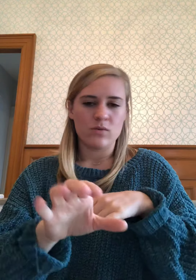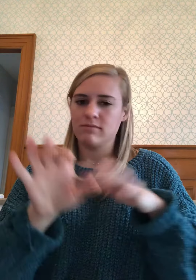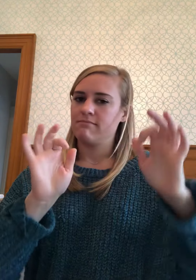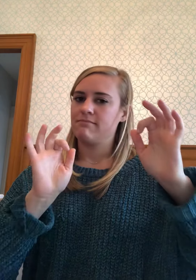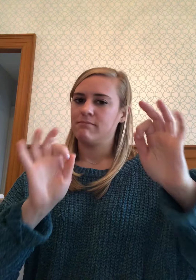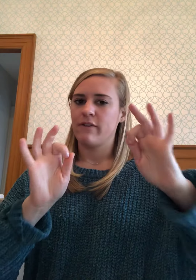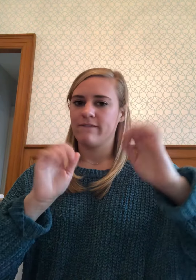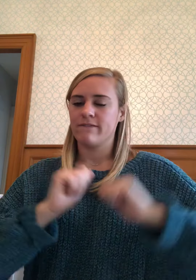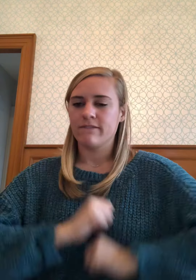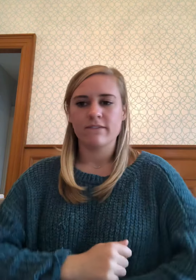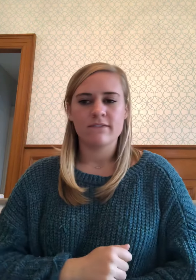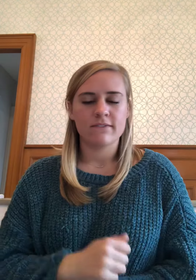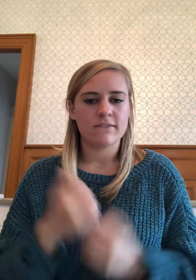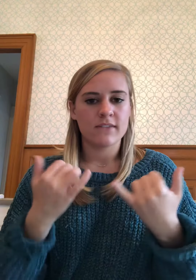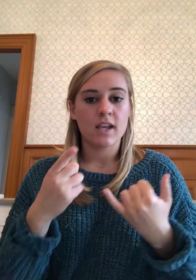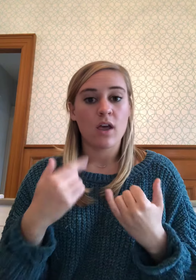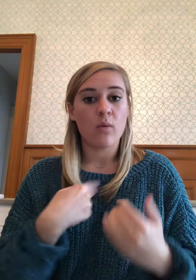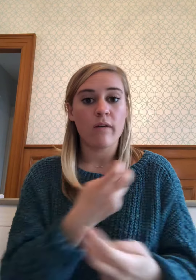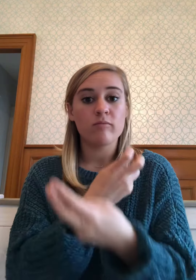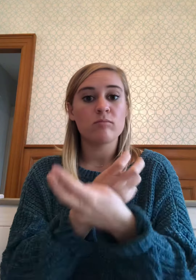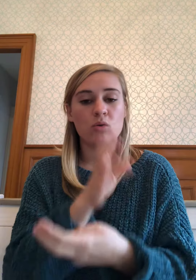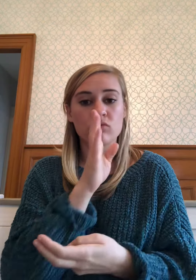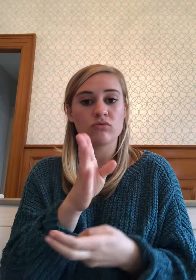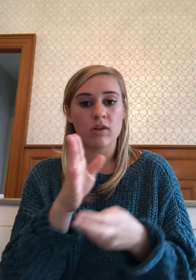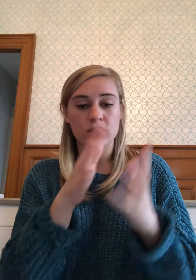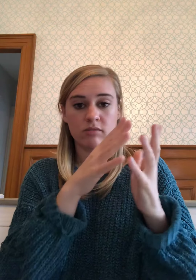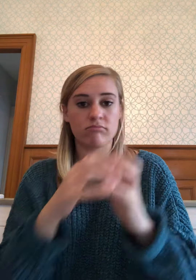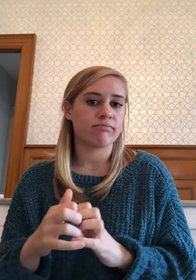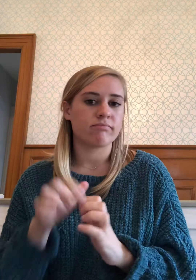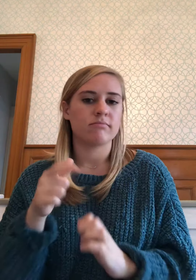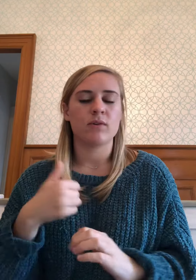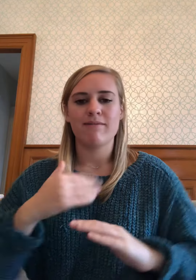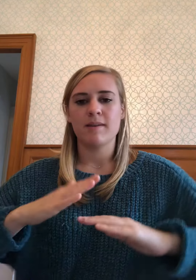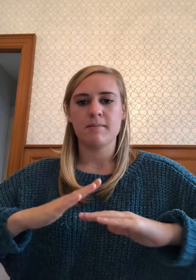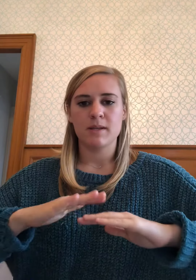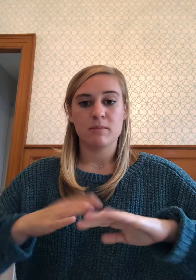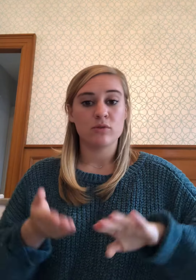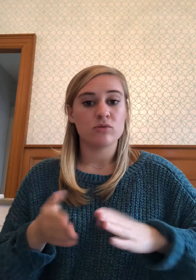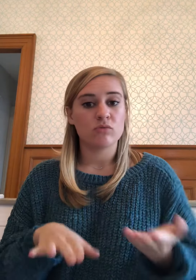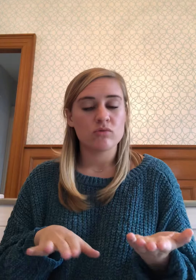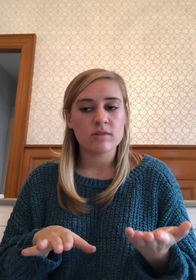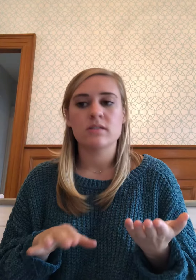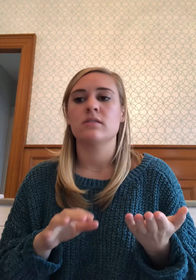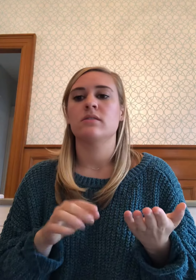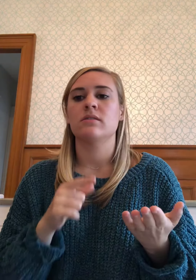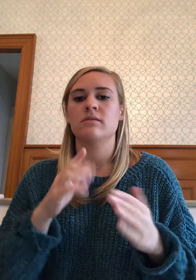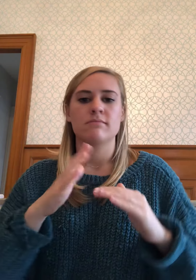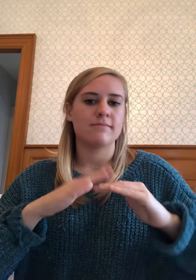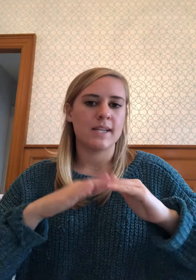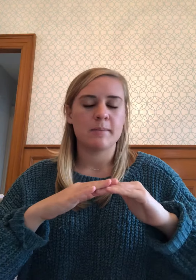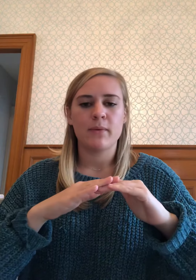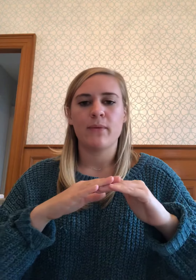you have bone directly resorbed, you have minimal necrosis, minimal undermining